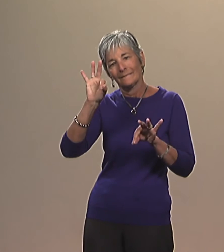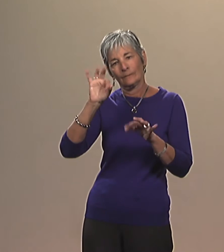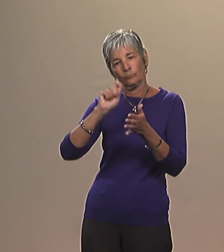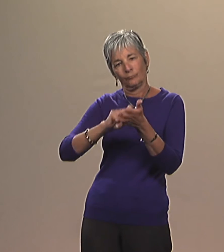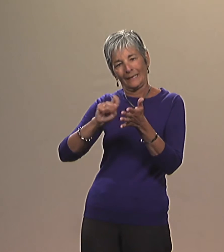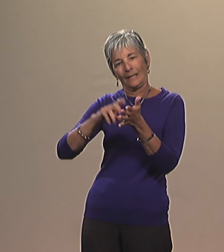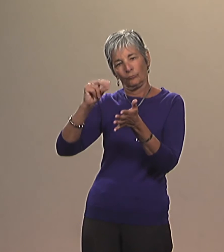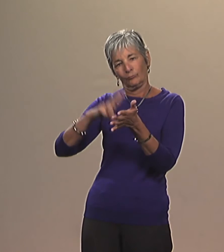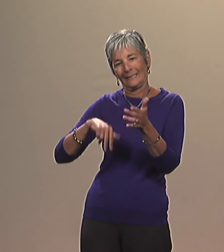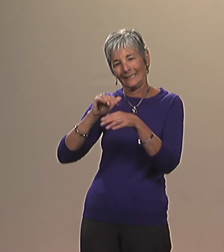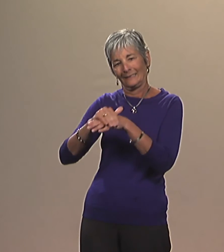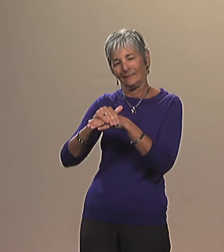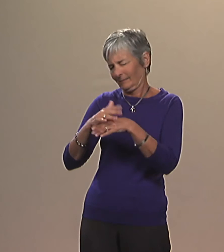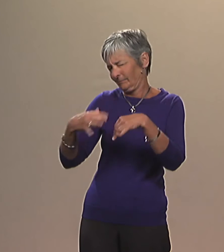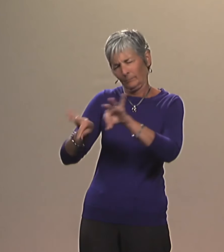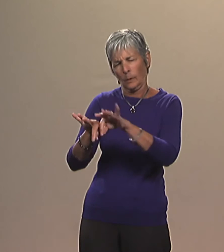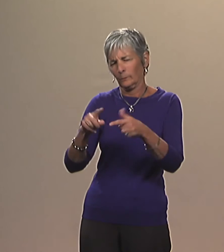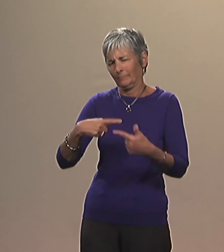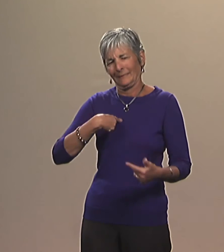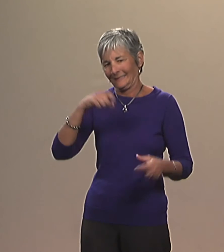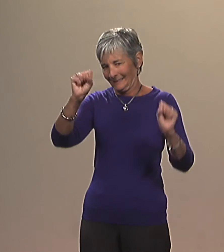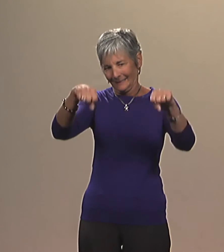English. It is very important to me.